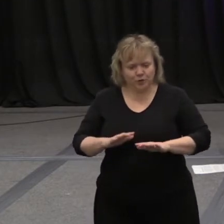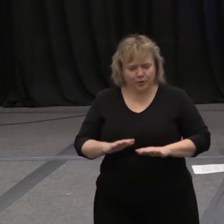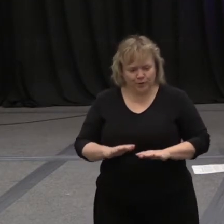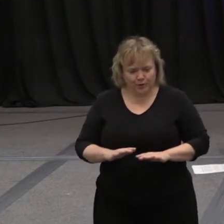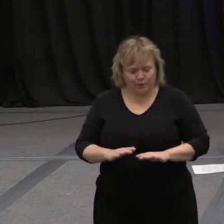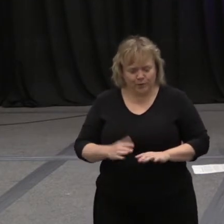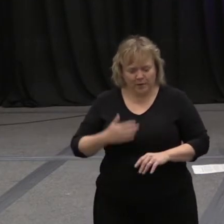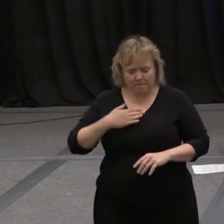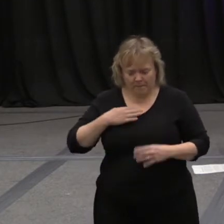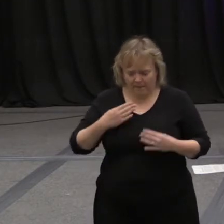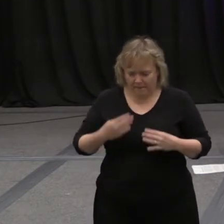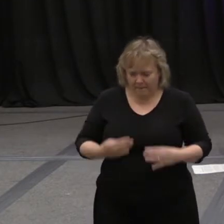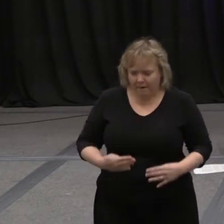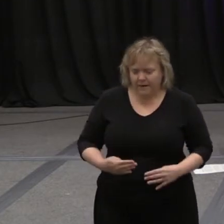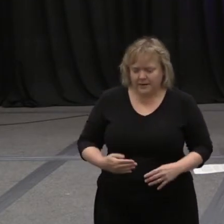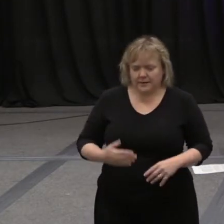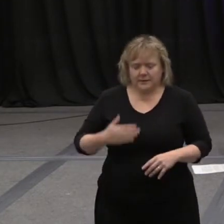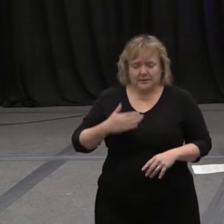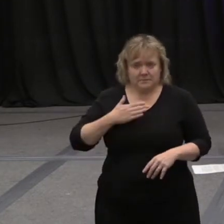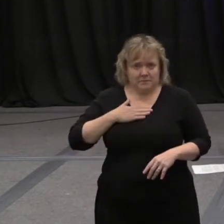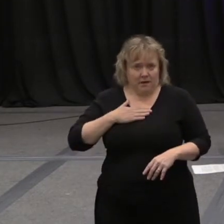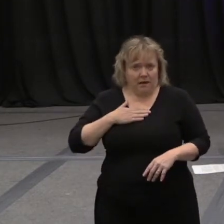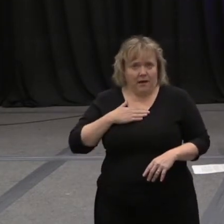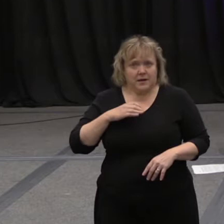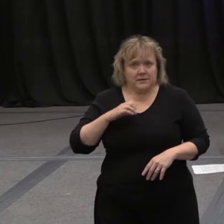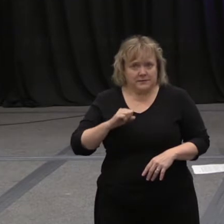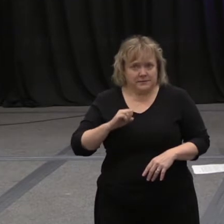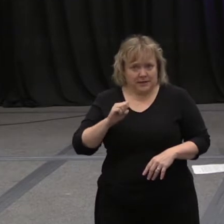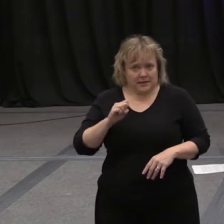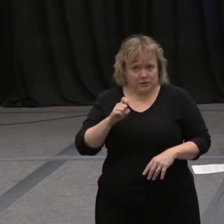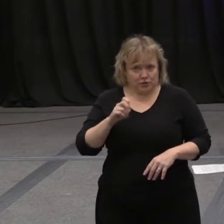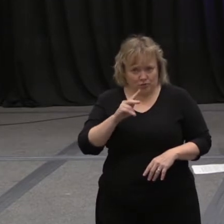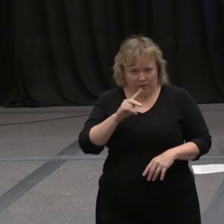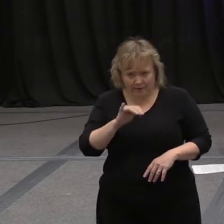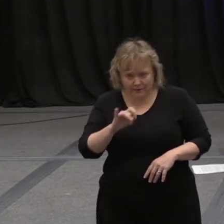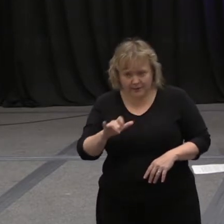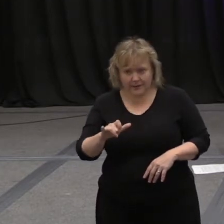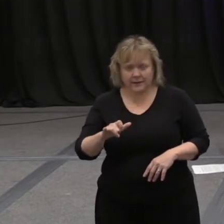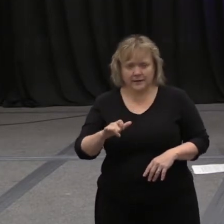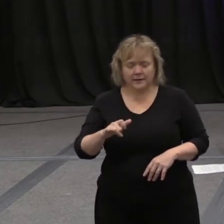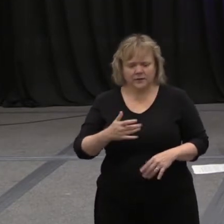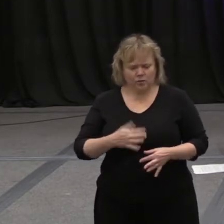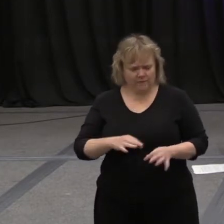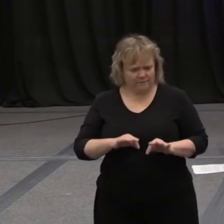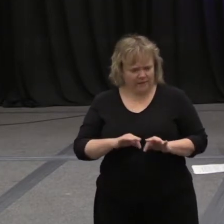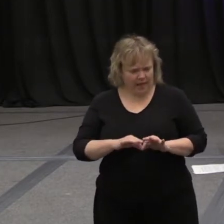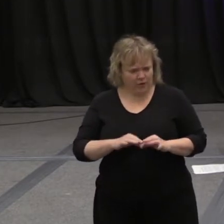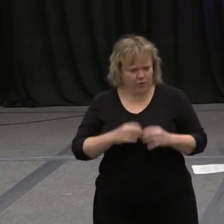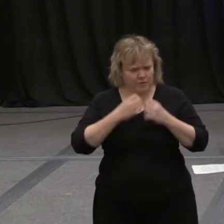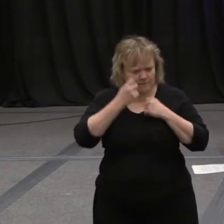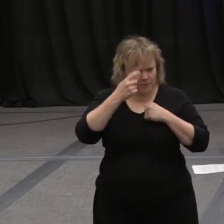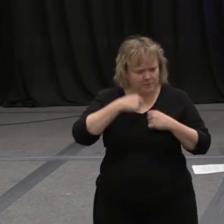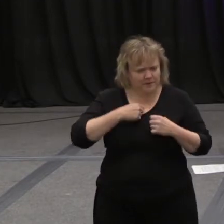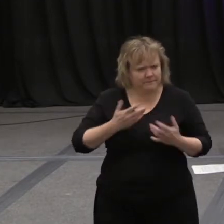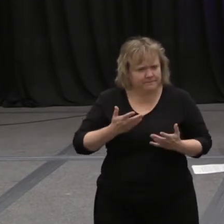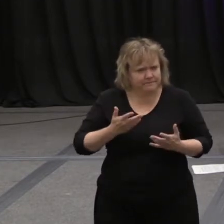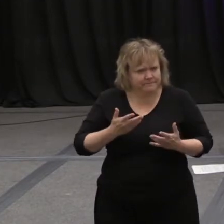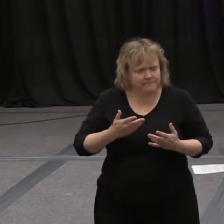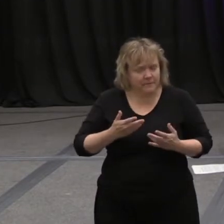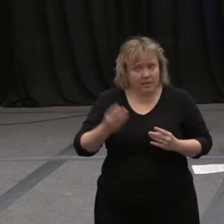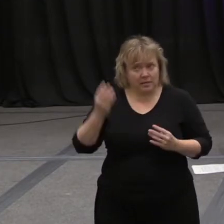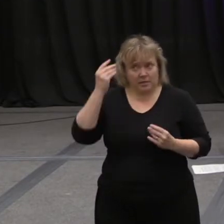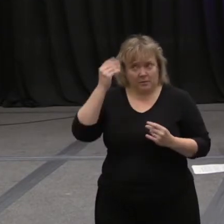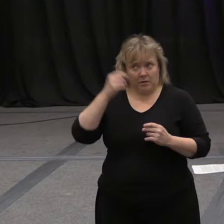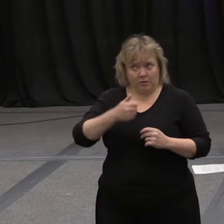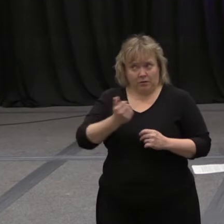I value about my sexuality and what do I value about other people's bodies and sexuality and how do I want those